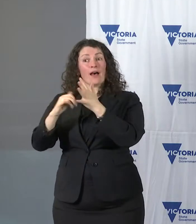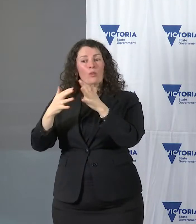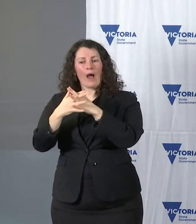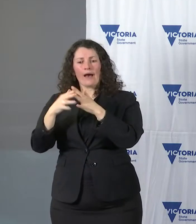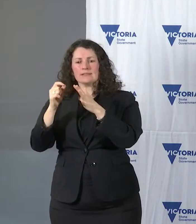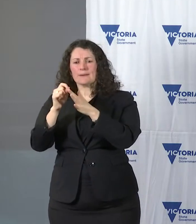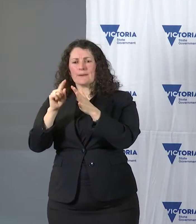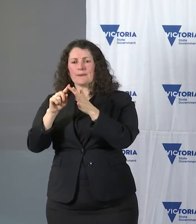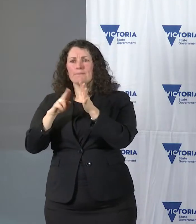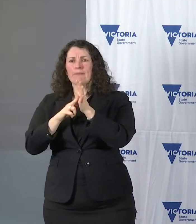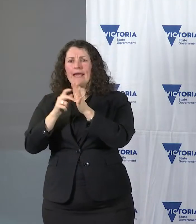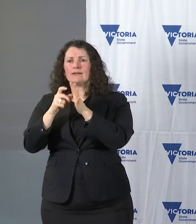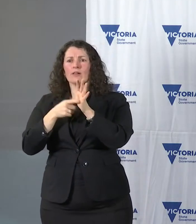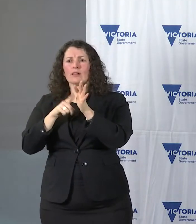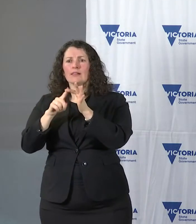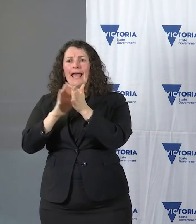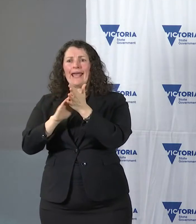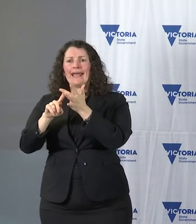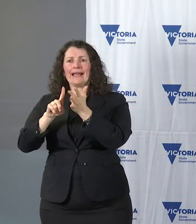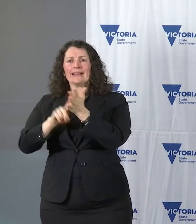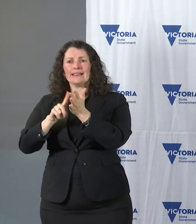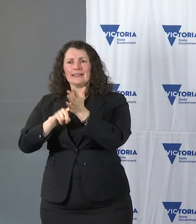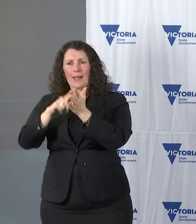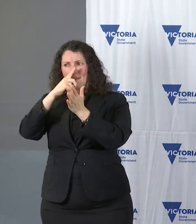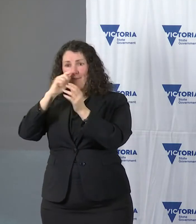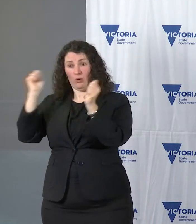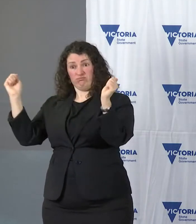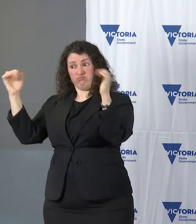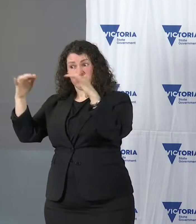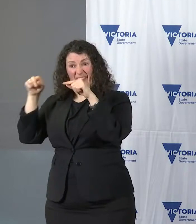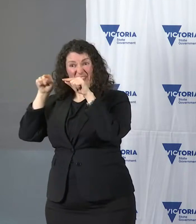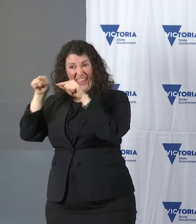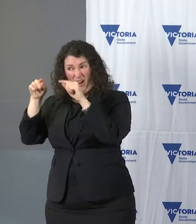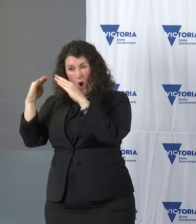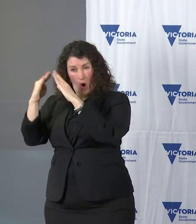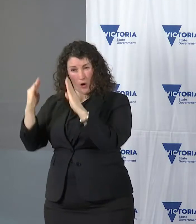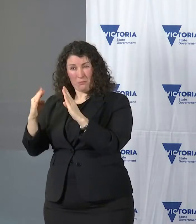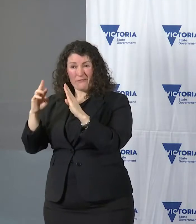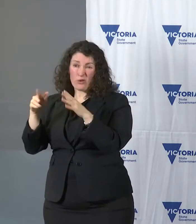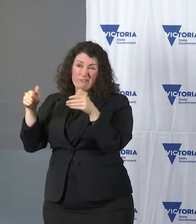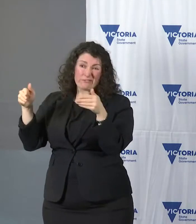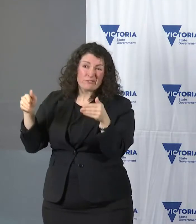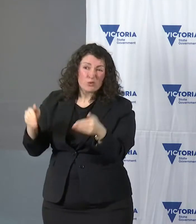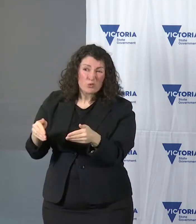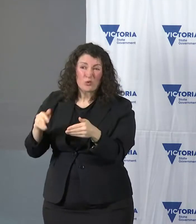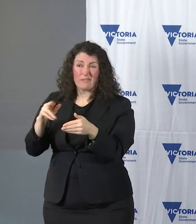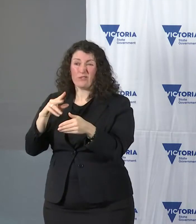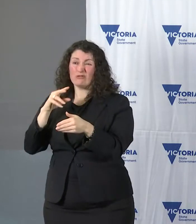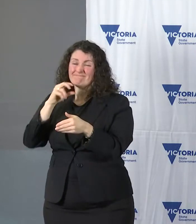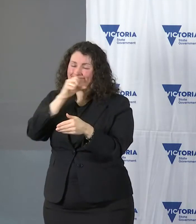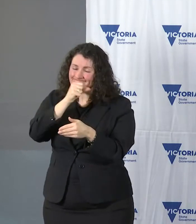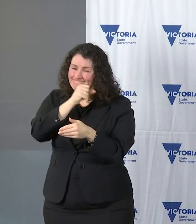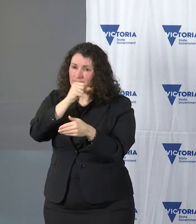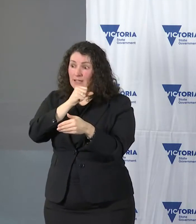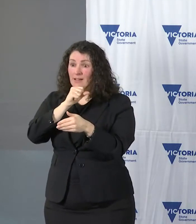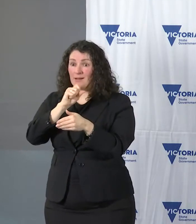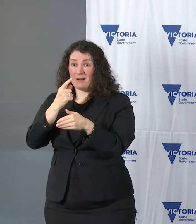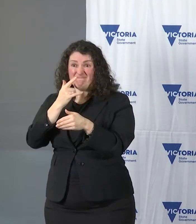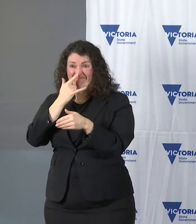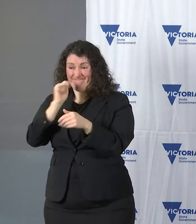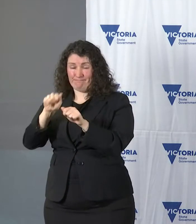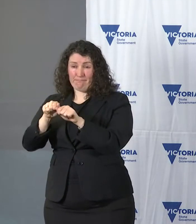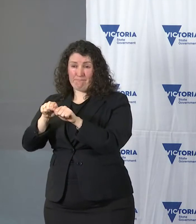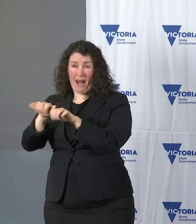become cases. There are many more examples of that across the world, and we can't risk that happening